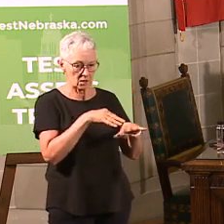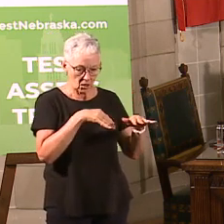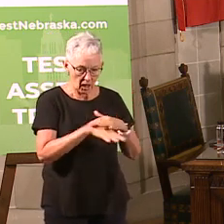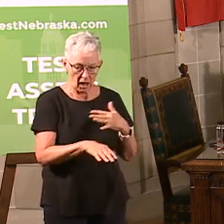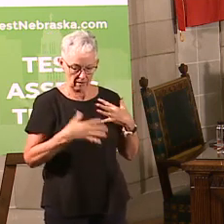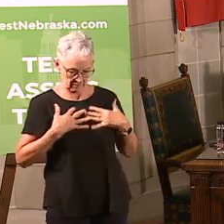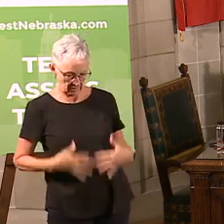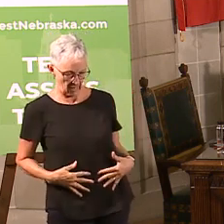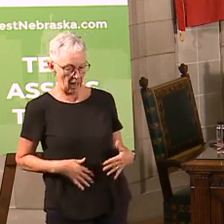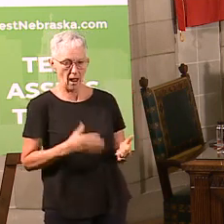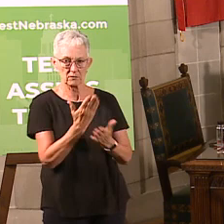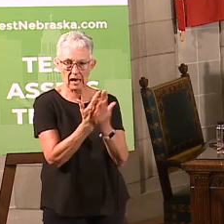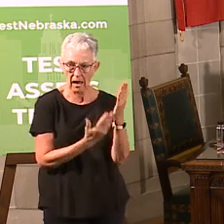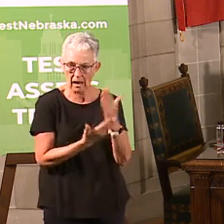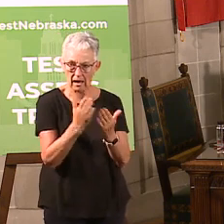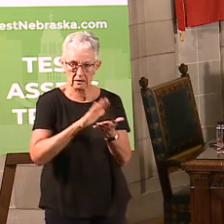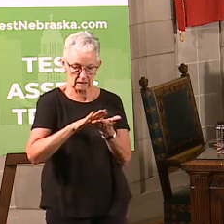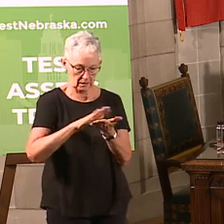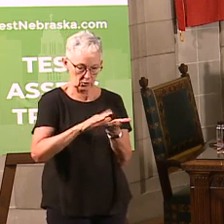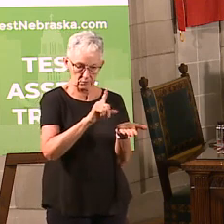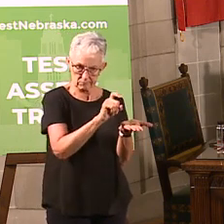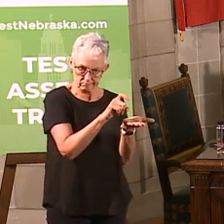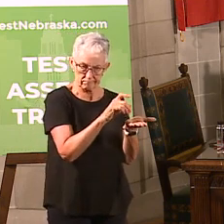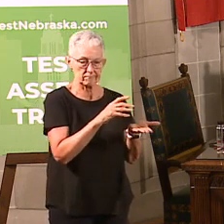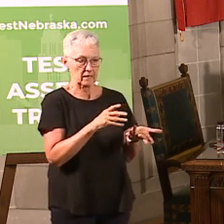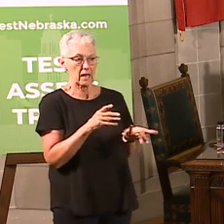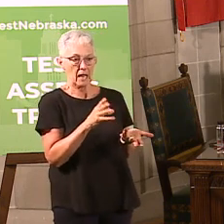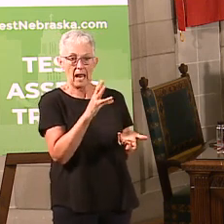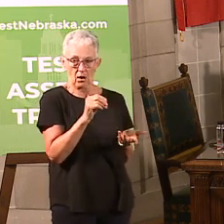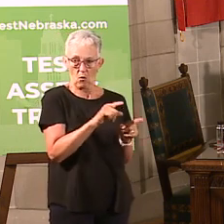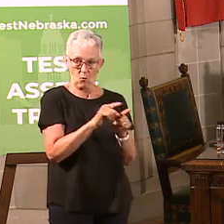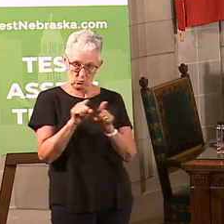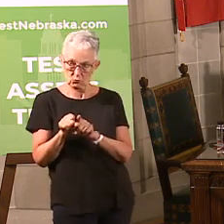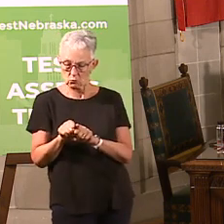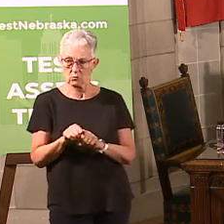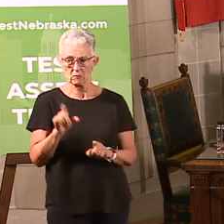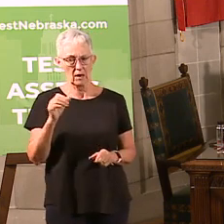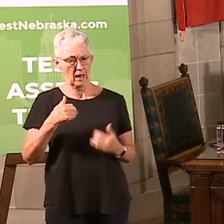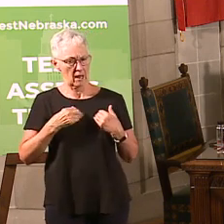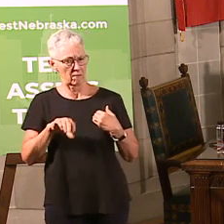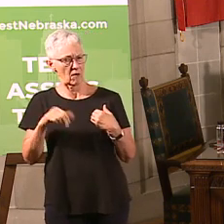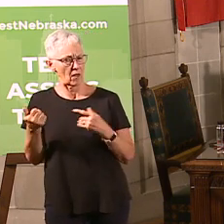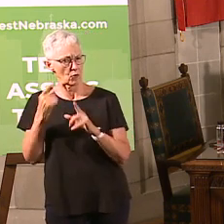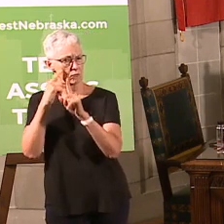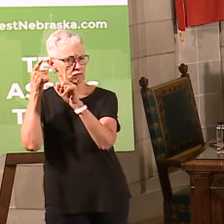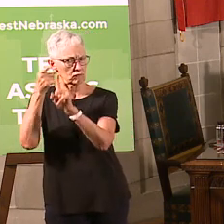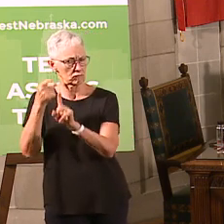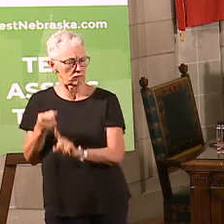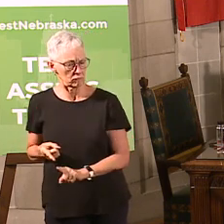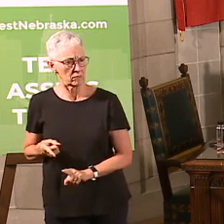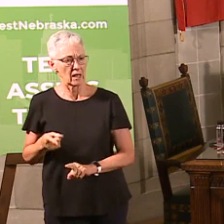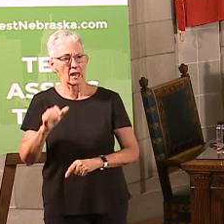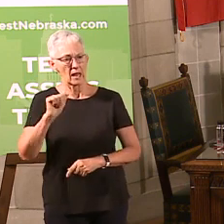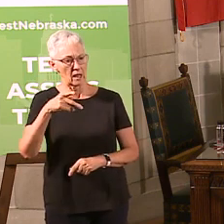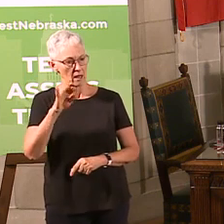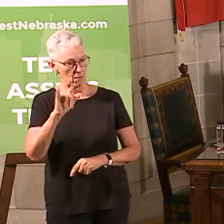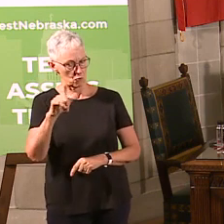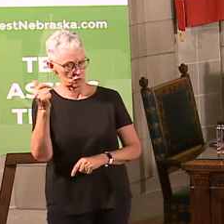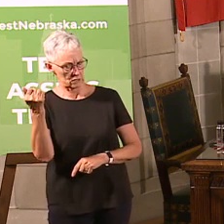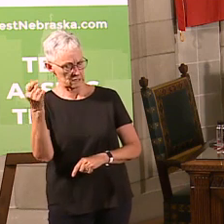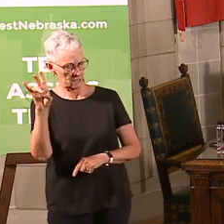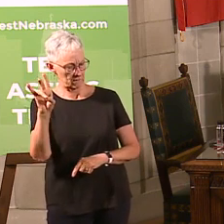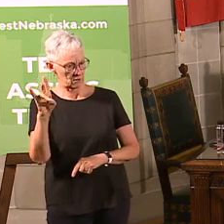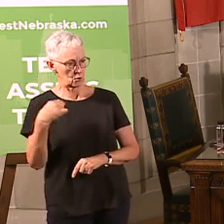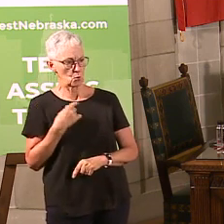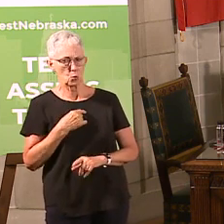also may have noticed that we've introduced a number of strategic initiatives, not the least of which was on April 17th, introducing Nebraska